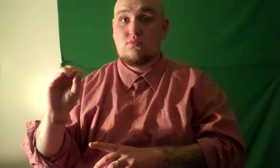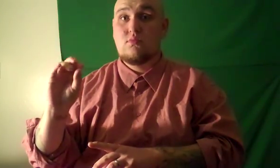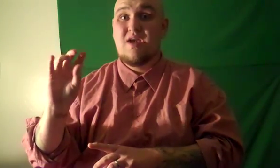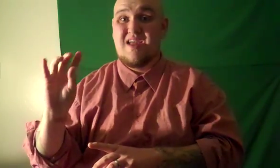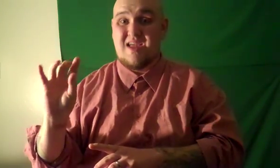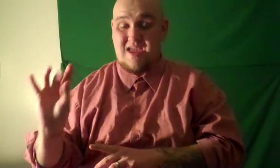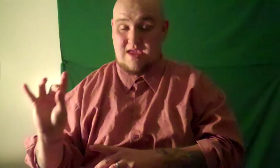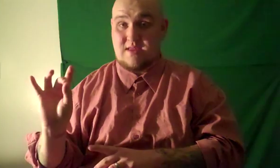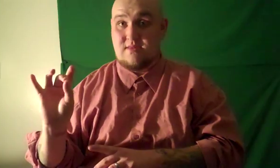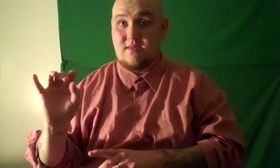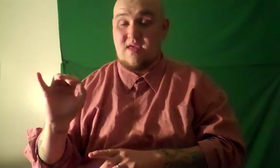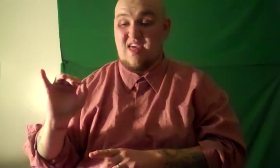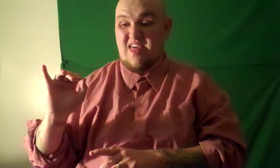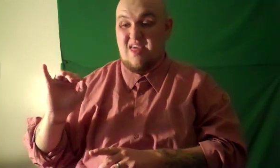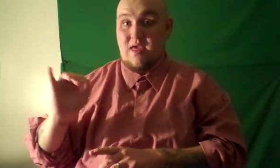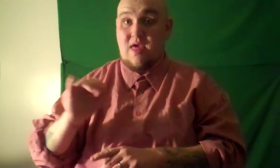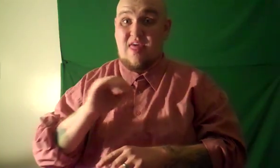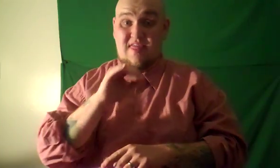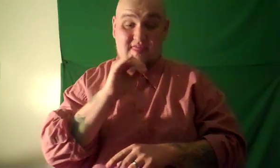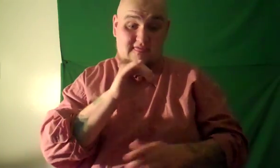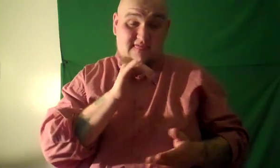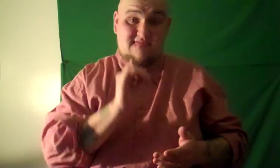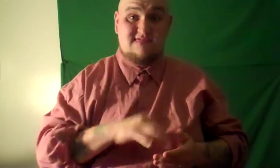be taking to achieve your certification.